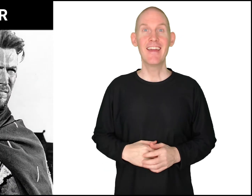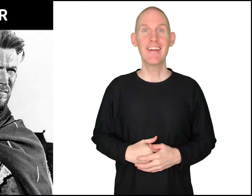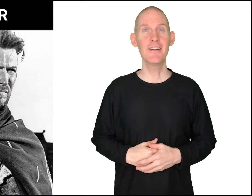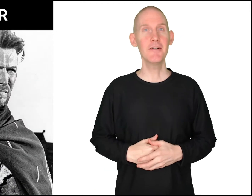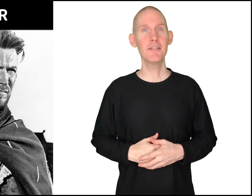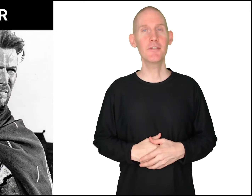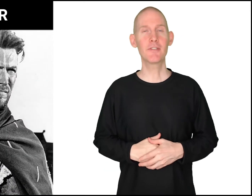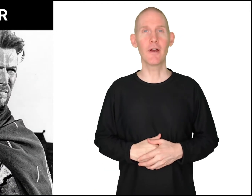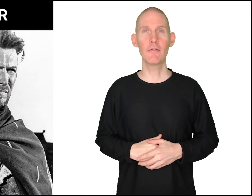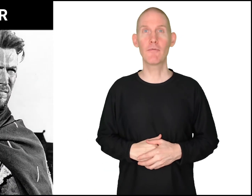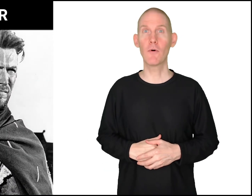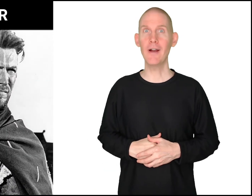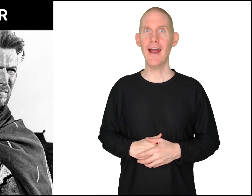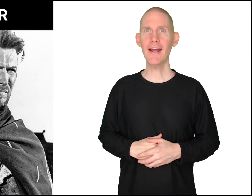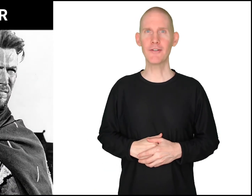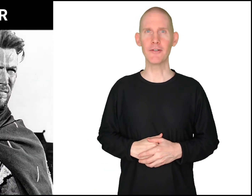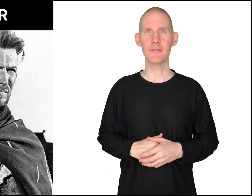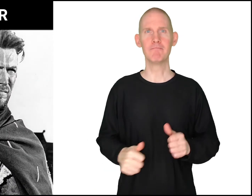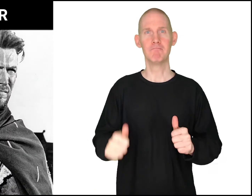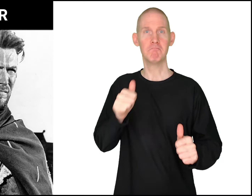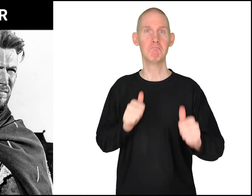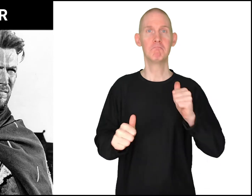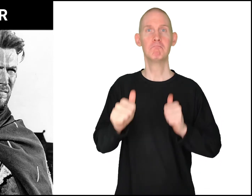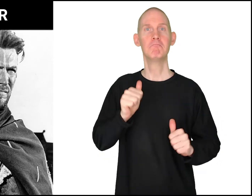Here is a sign for actor.